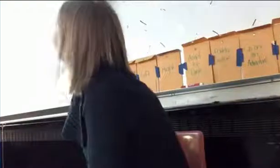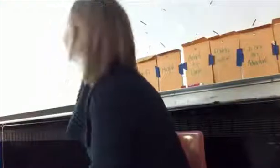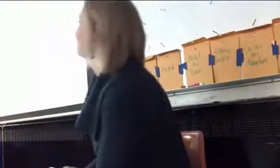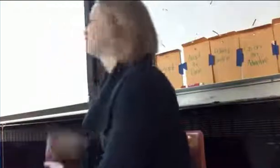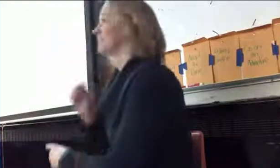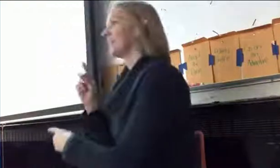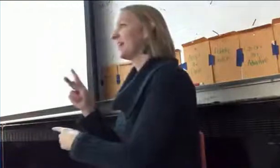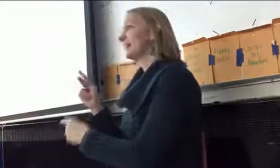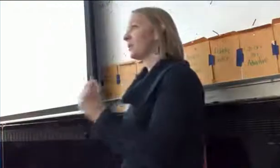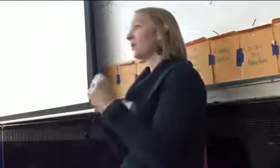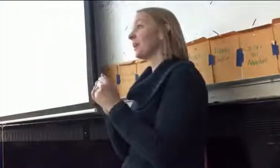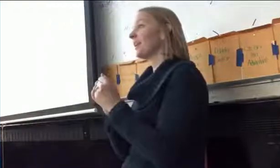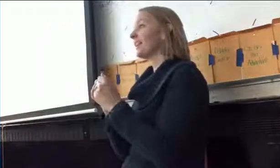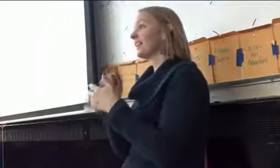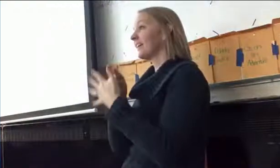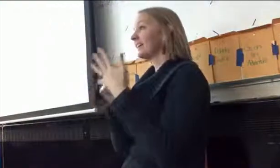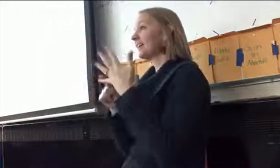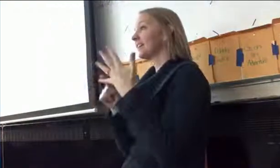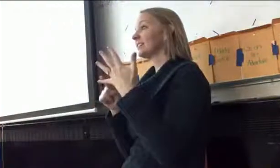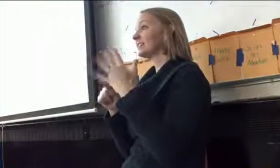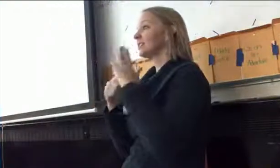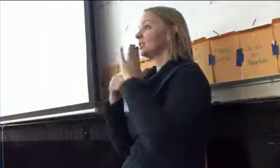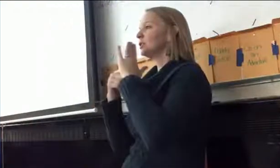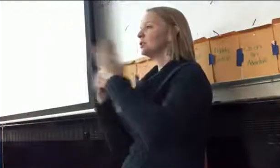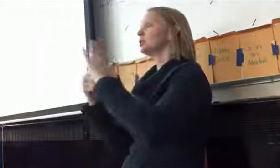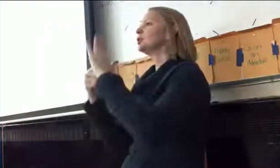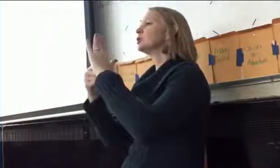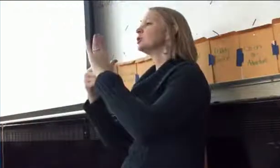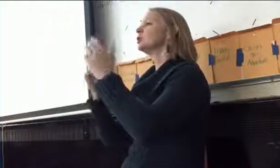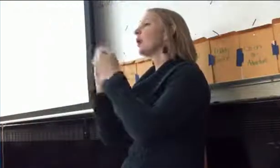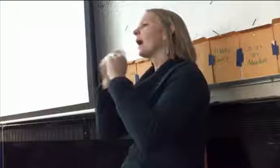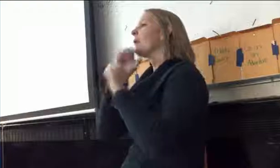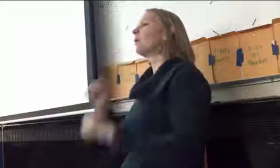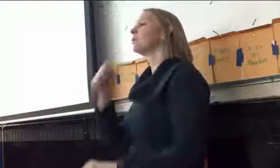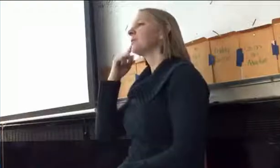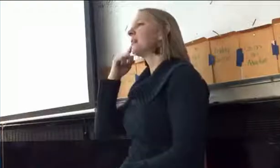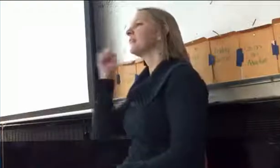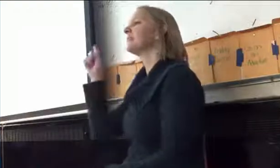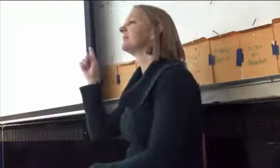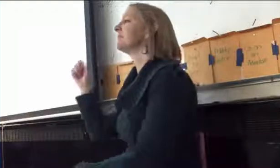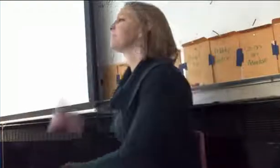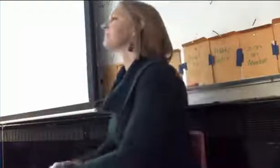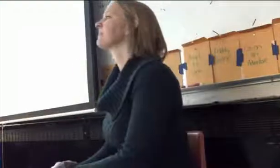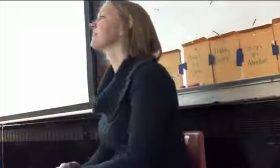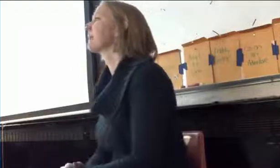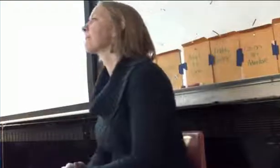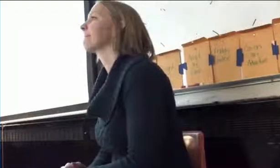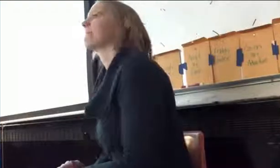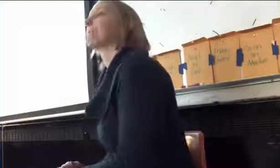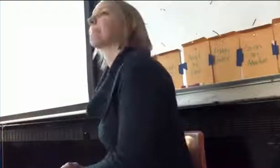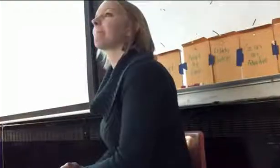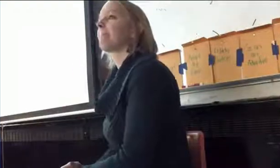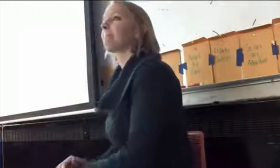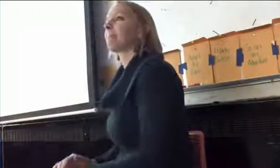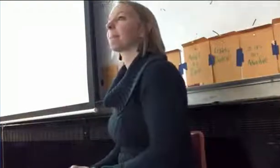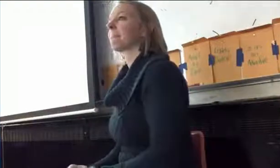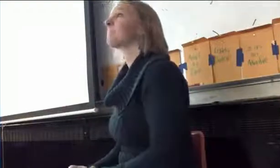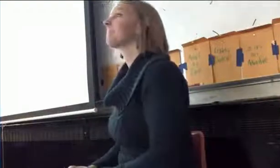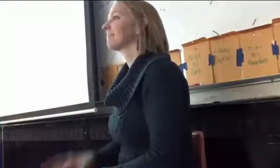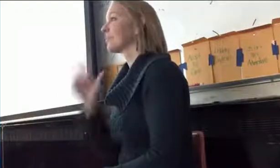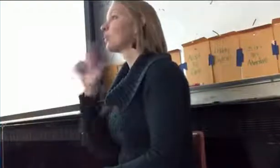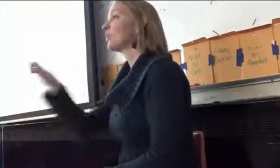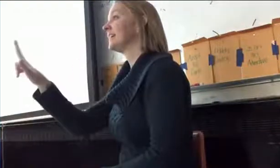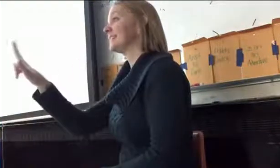All right, so with your fingers, go ahead and hold up. How old do you think this kid is? Holding it up. Okay, he